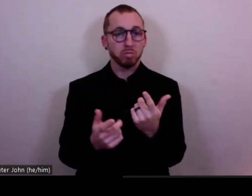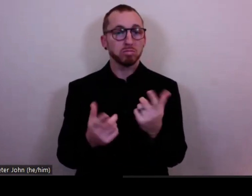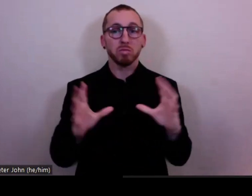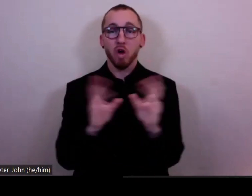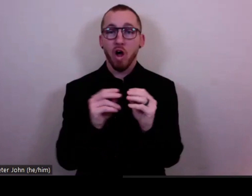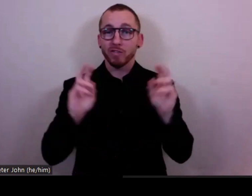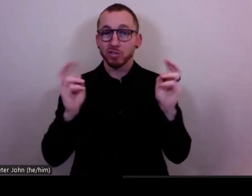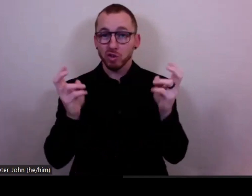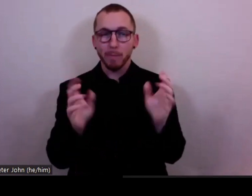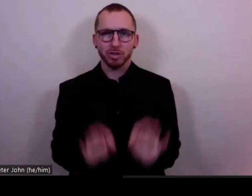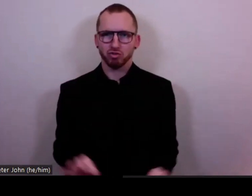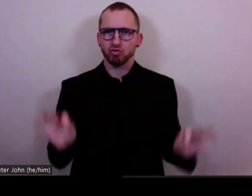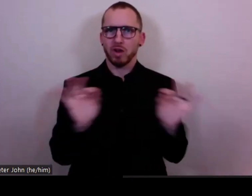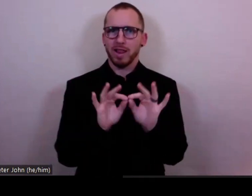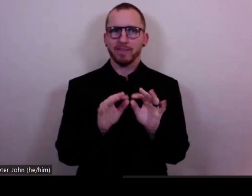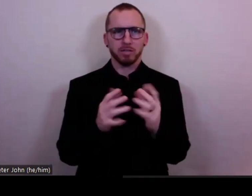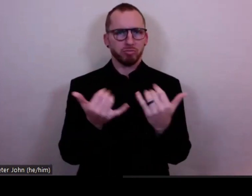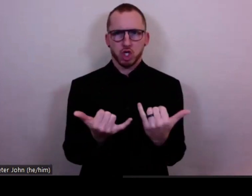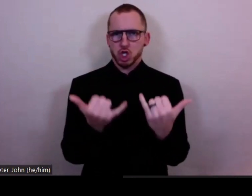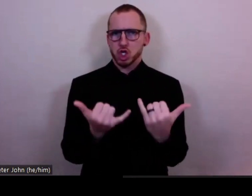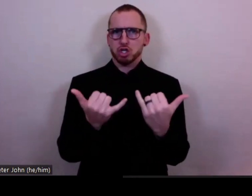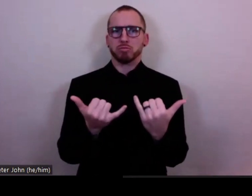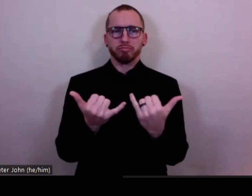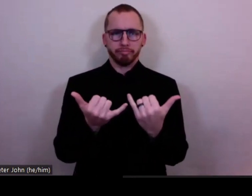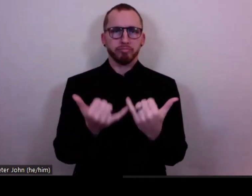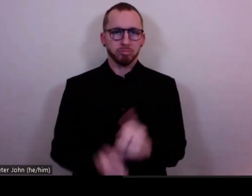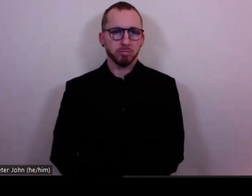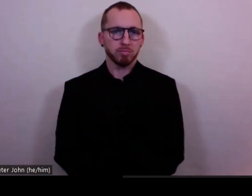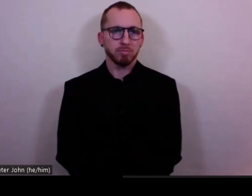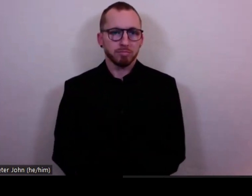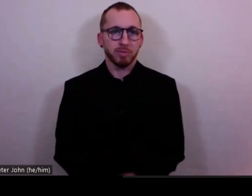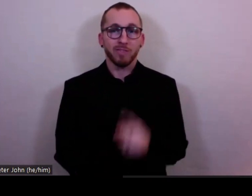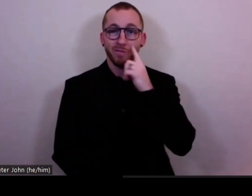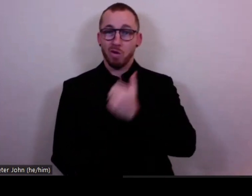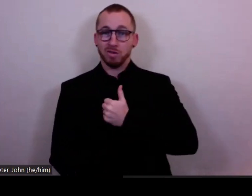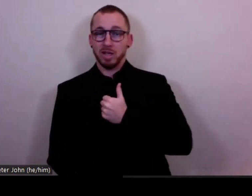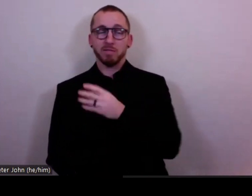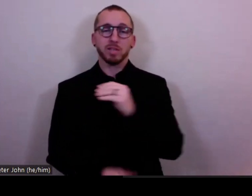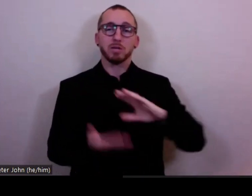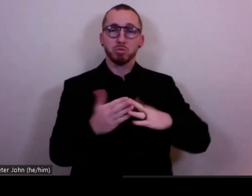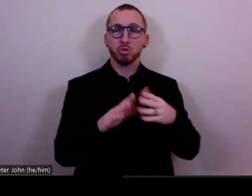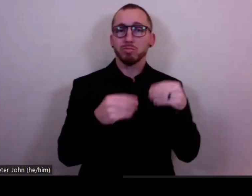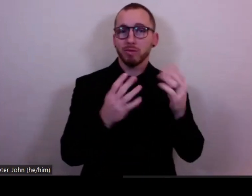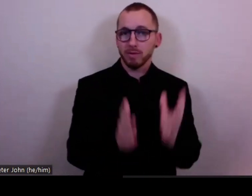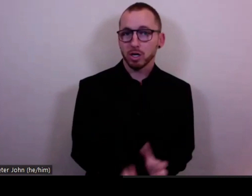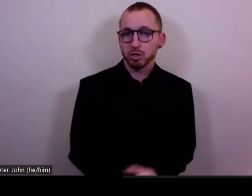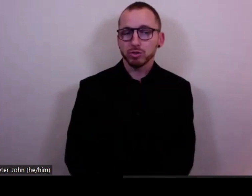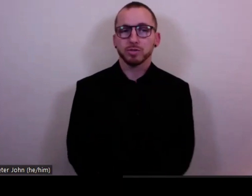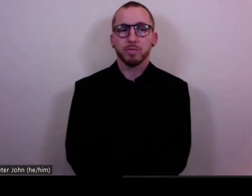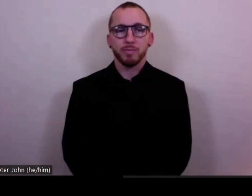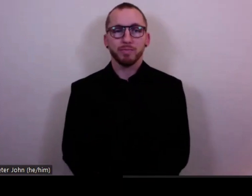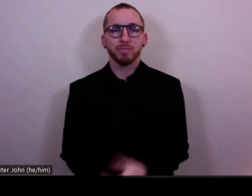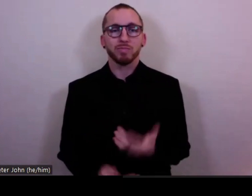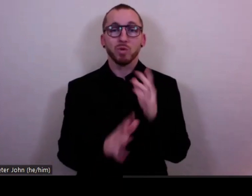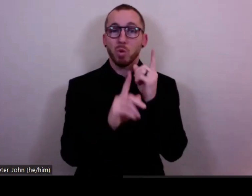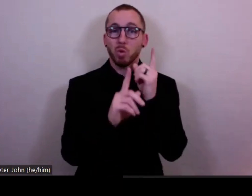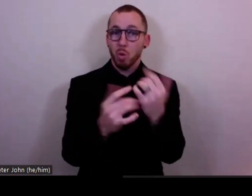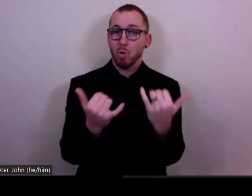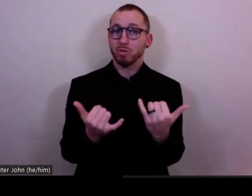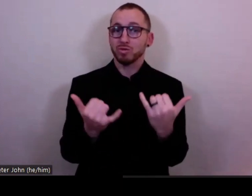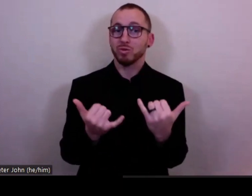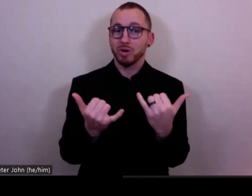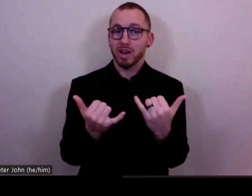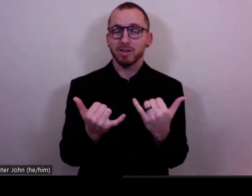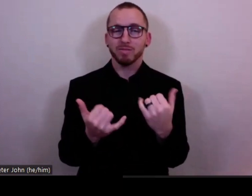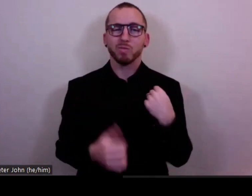informative process for ourselves and community providers. So hopefully today, I am sure that we will have a